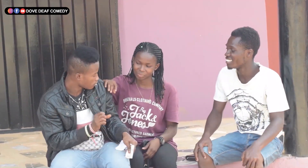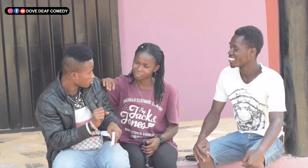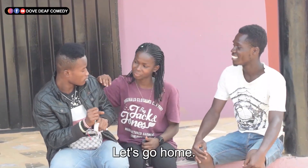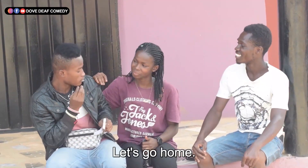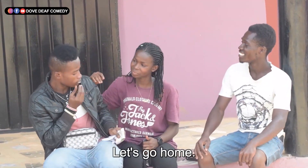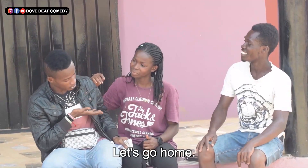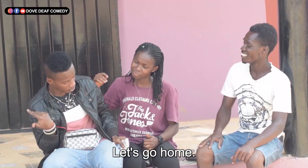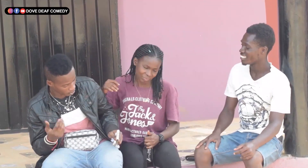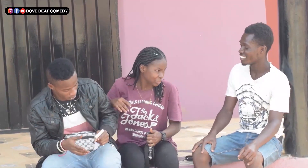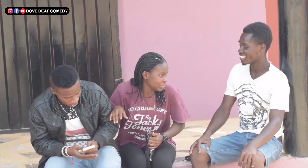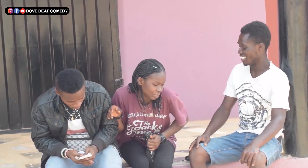Let's go home.